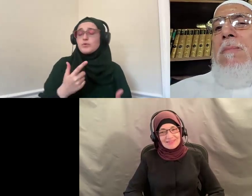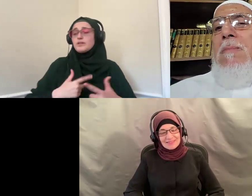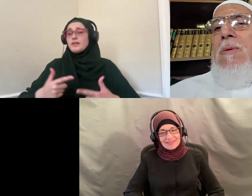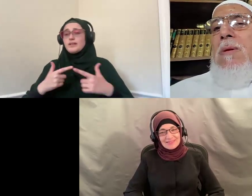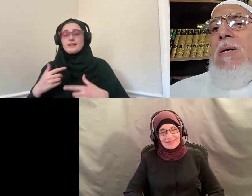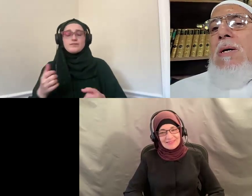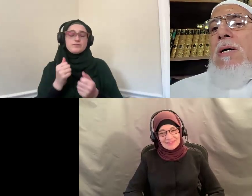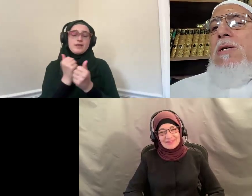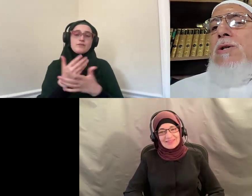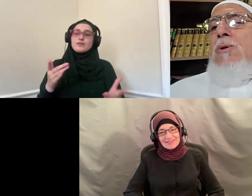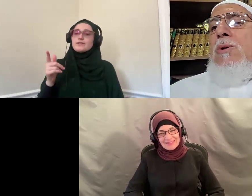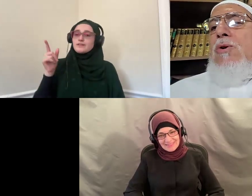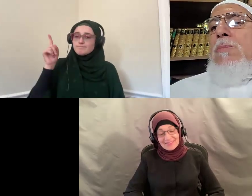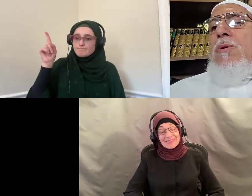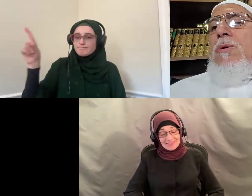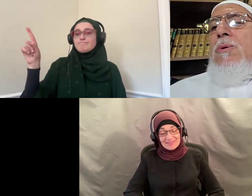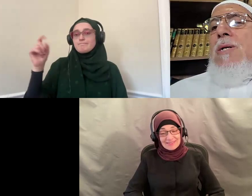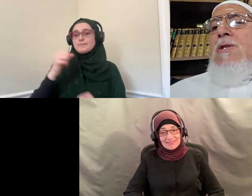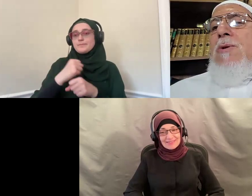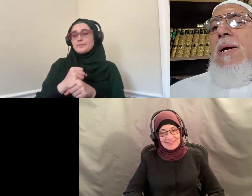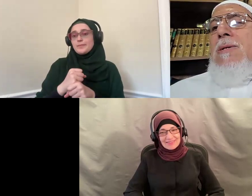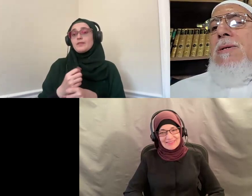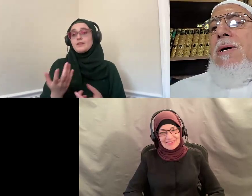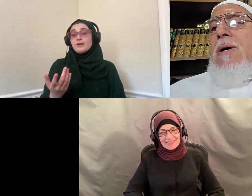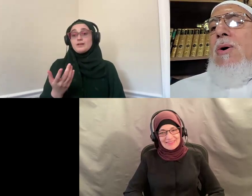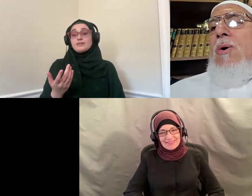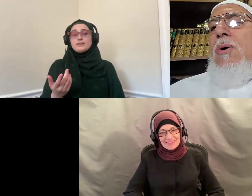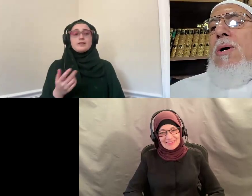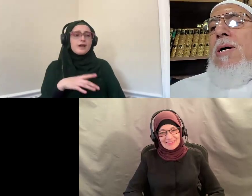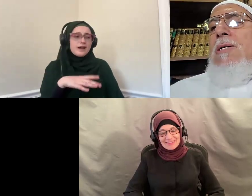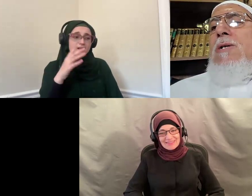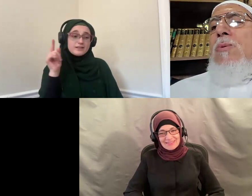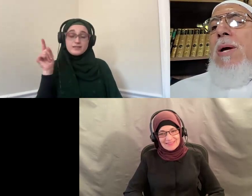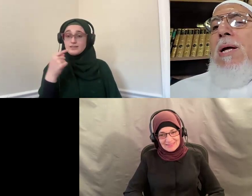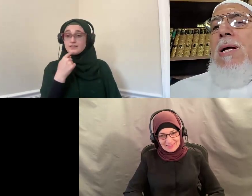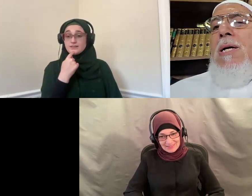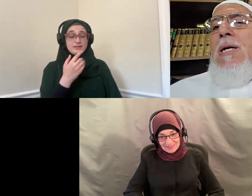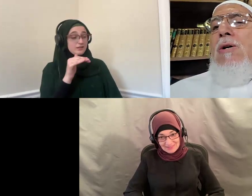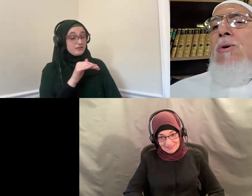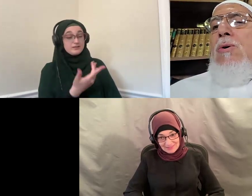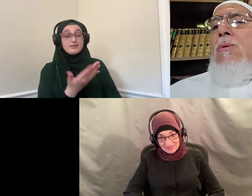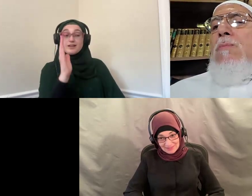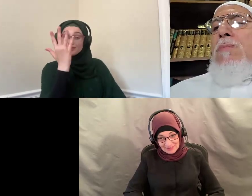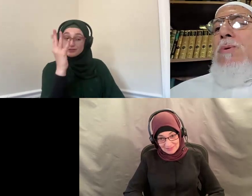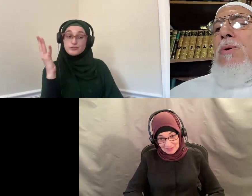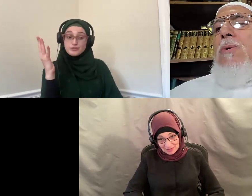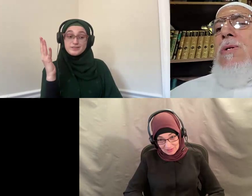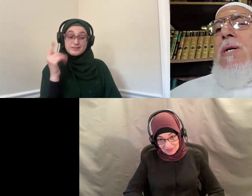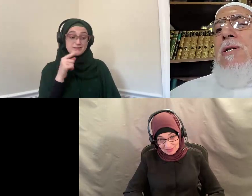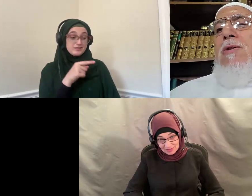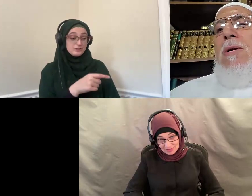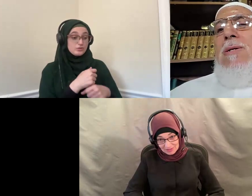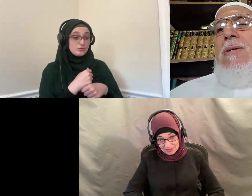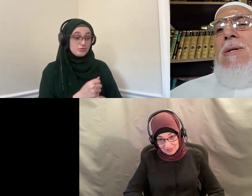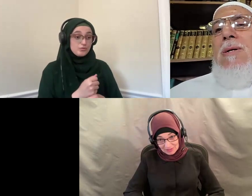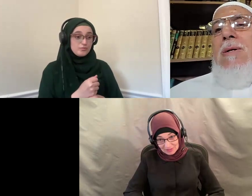Him. Is it you who produce its trees? Or is it we who produced